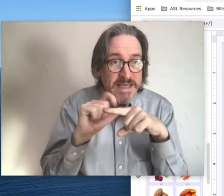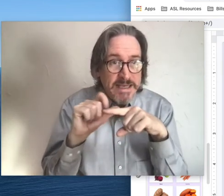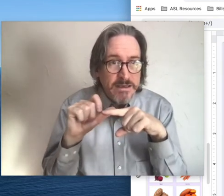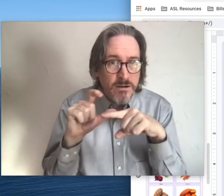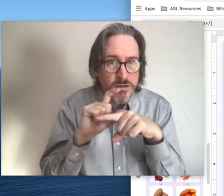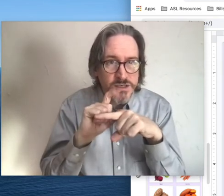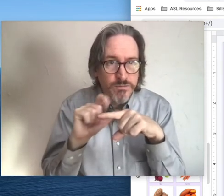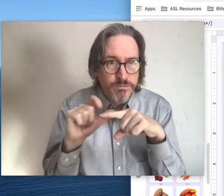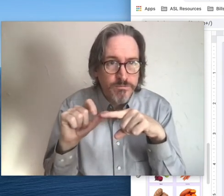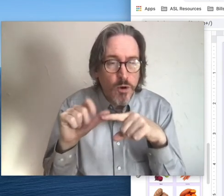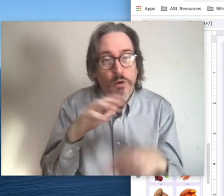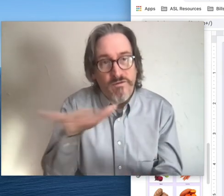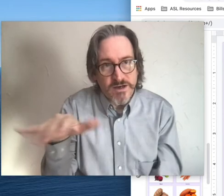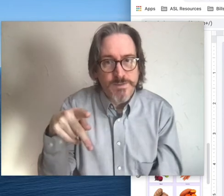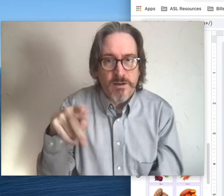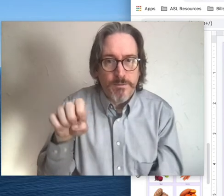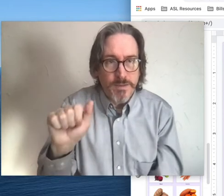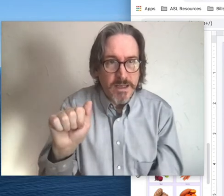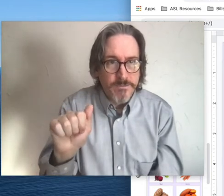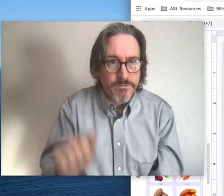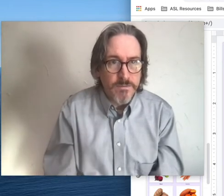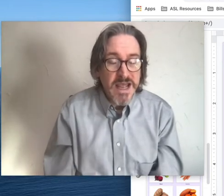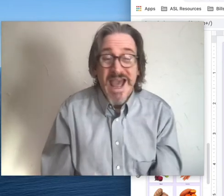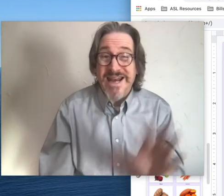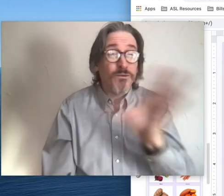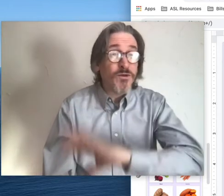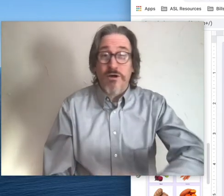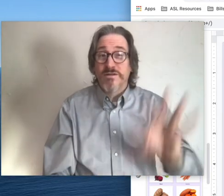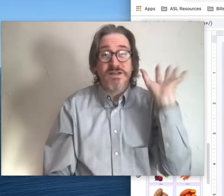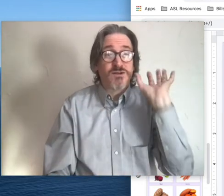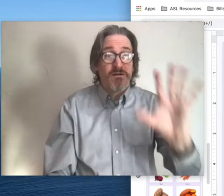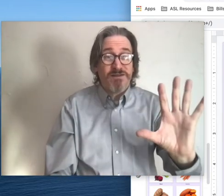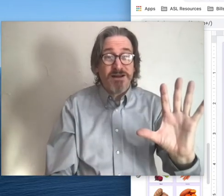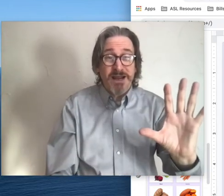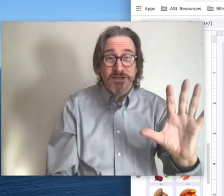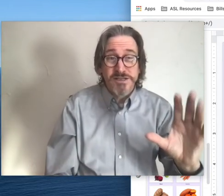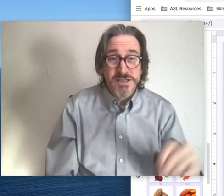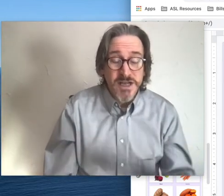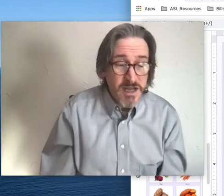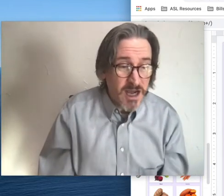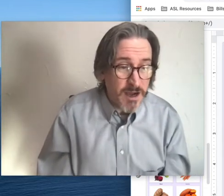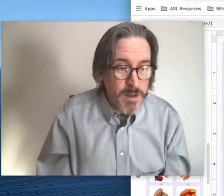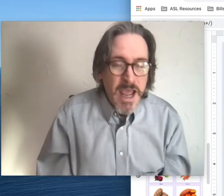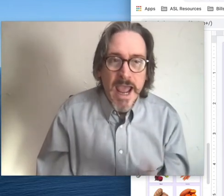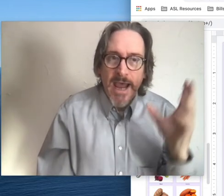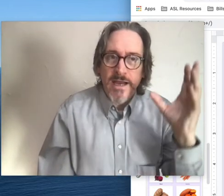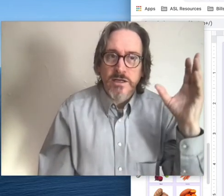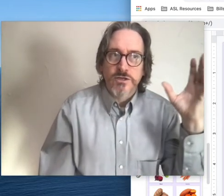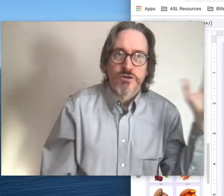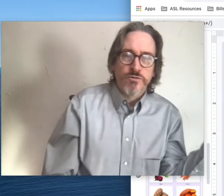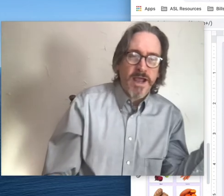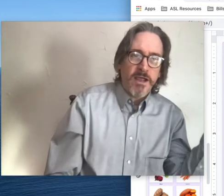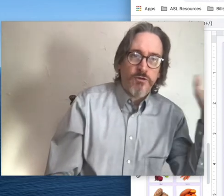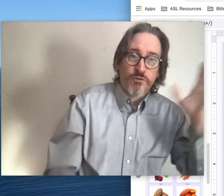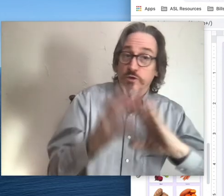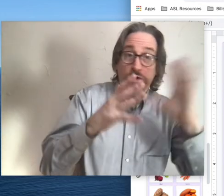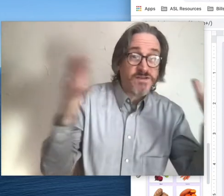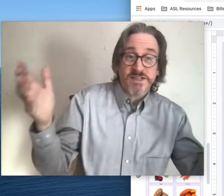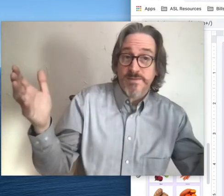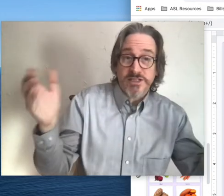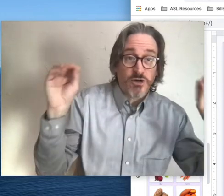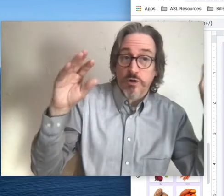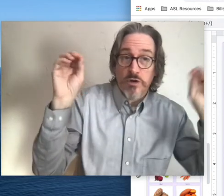P also, or fingerspell P. And again, with all of these, there are variations. And TWA, through